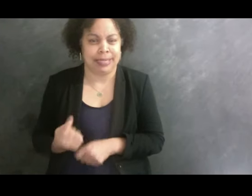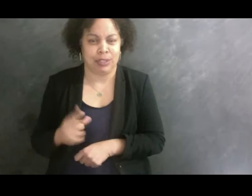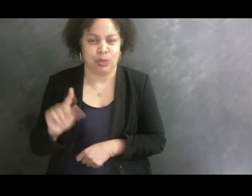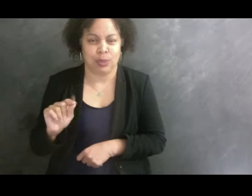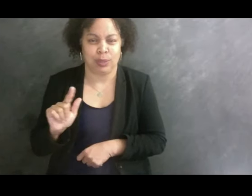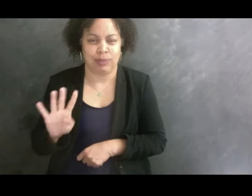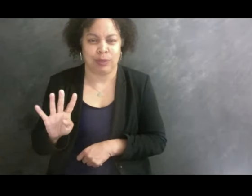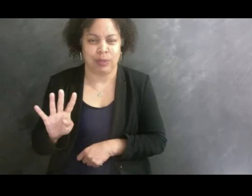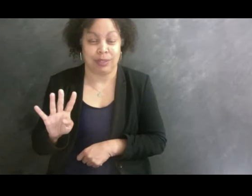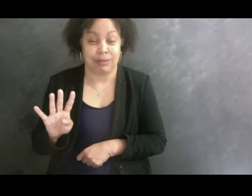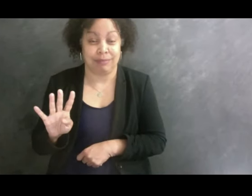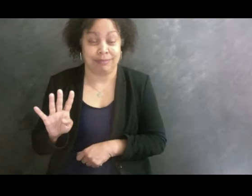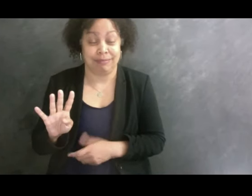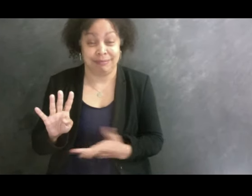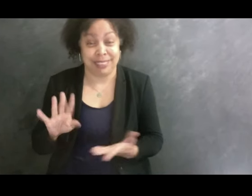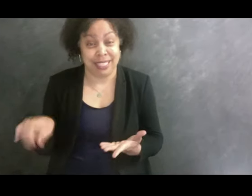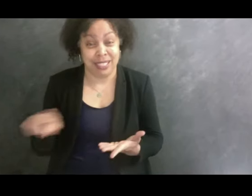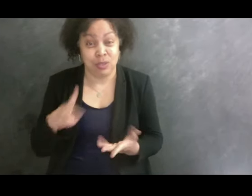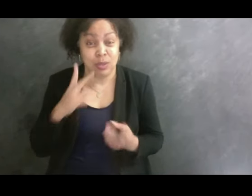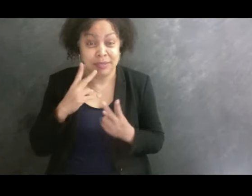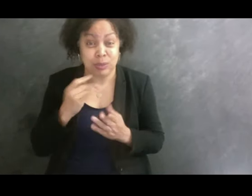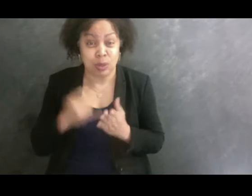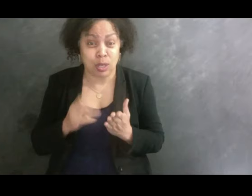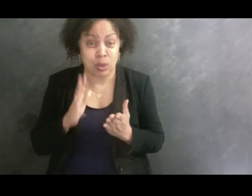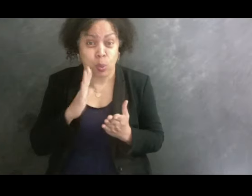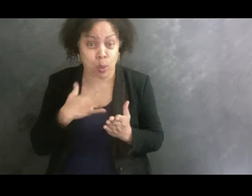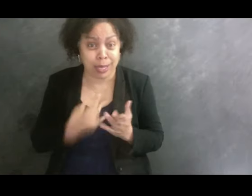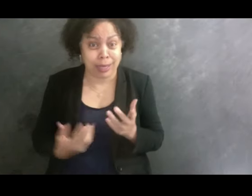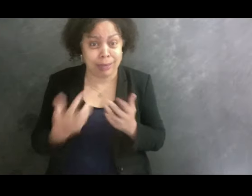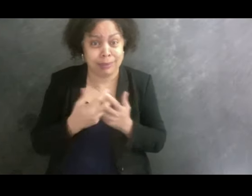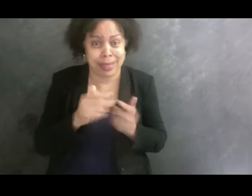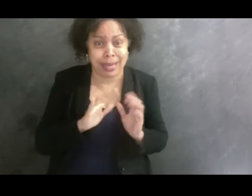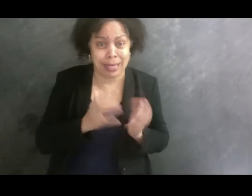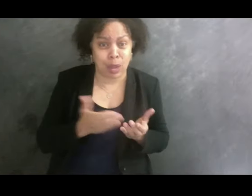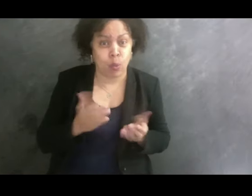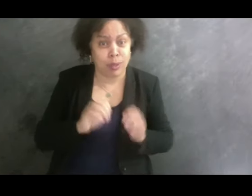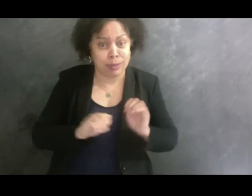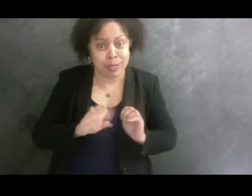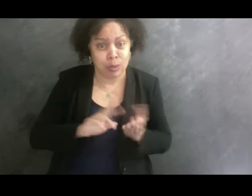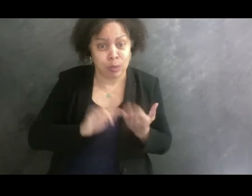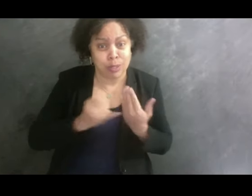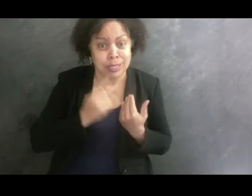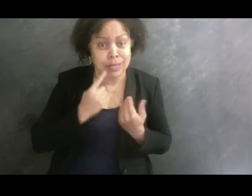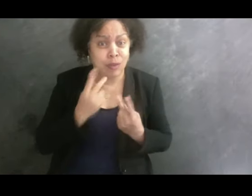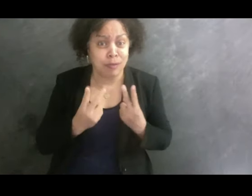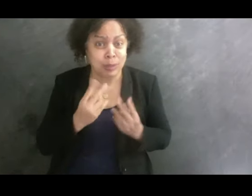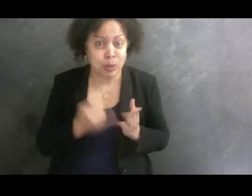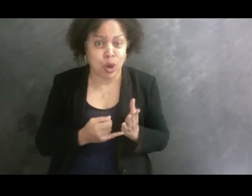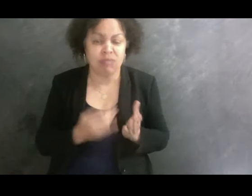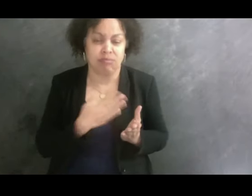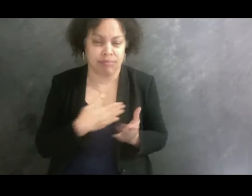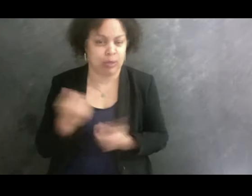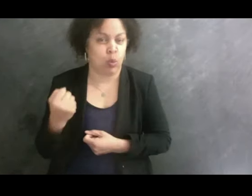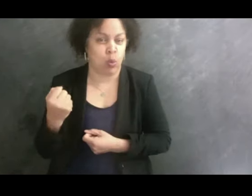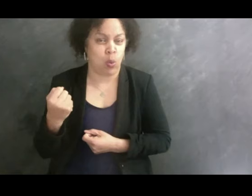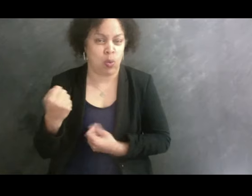if you're a visual artist and want to be evaluated primarily as a visual artist, that's the right category for you. Please come back